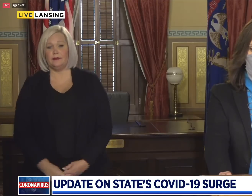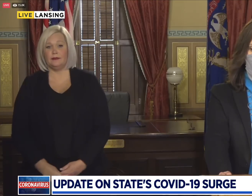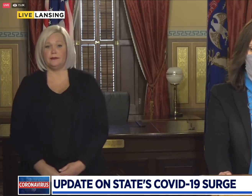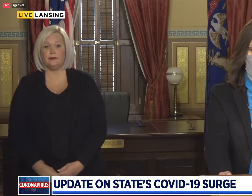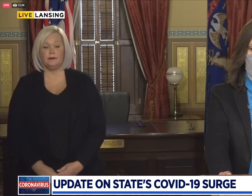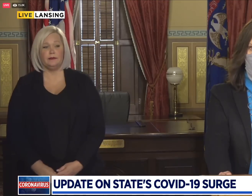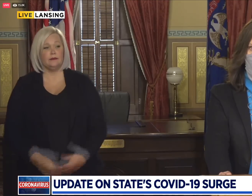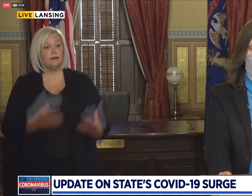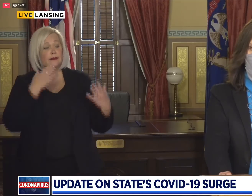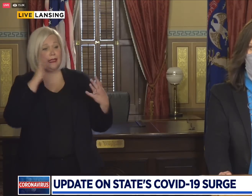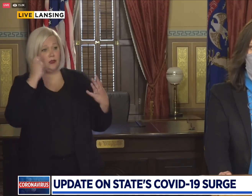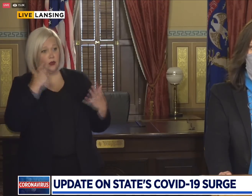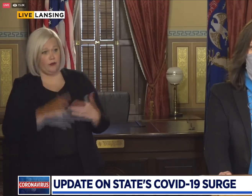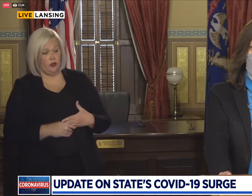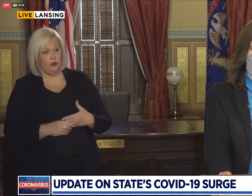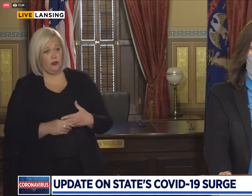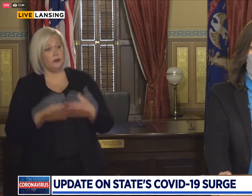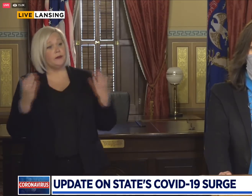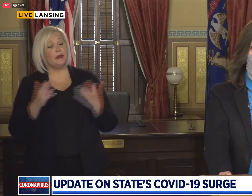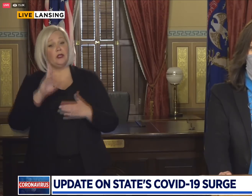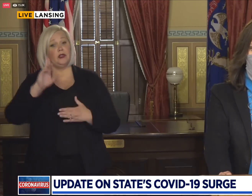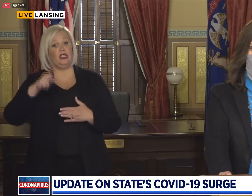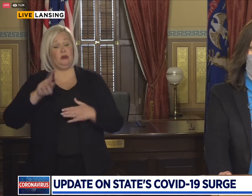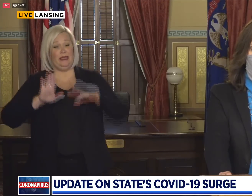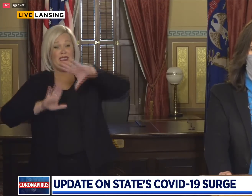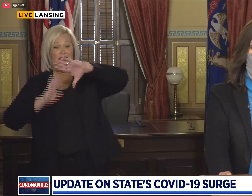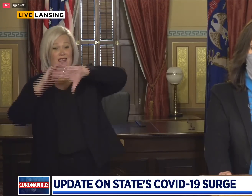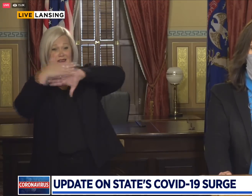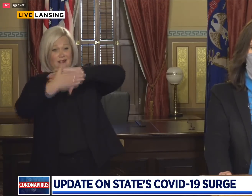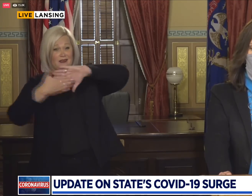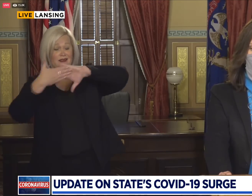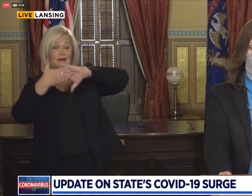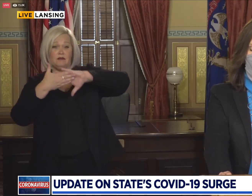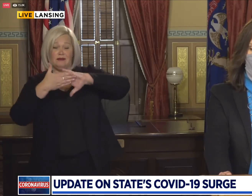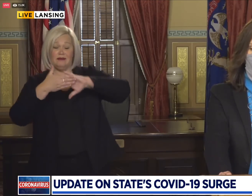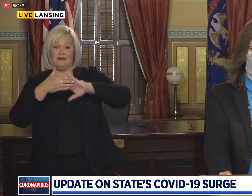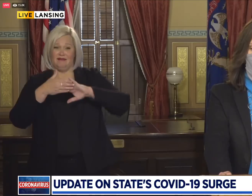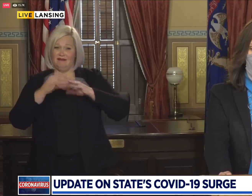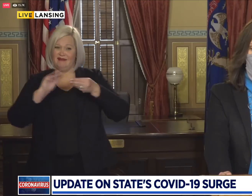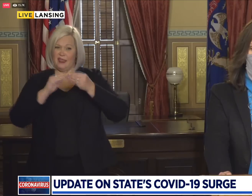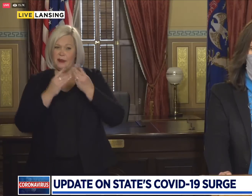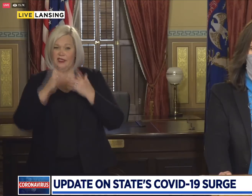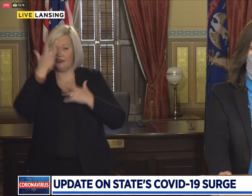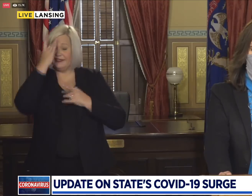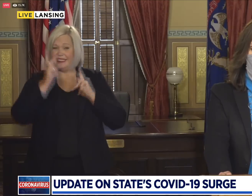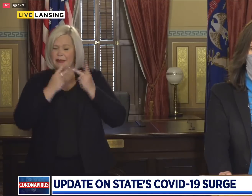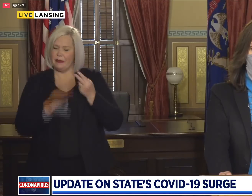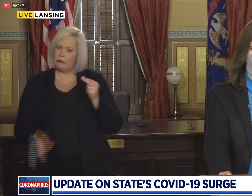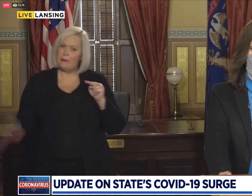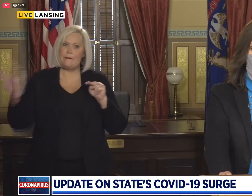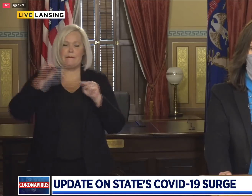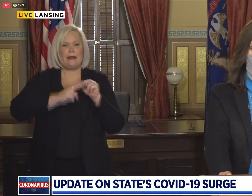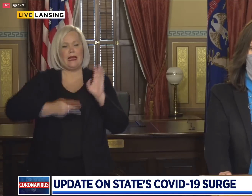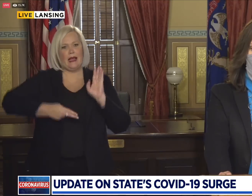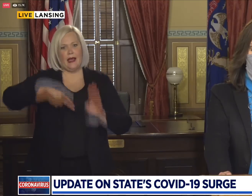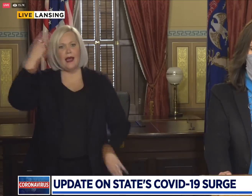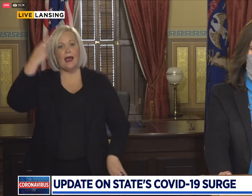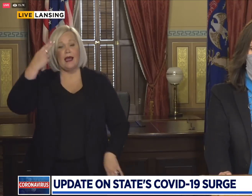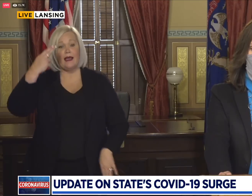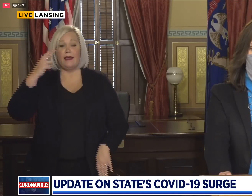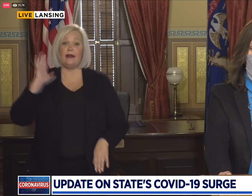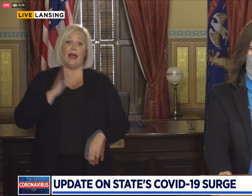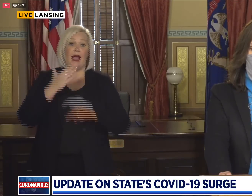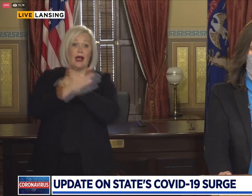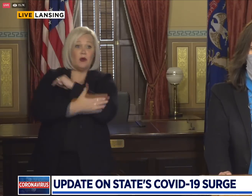Thank you, Governor. Here in the UP, cases are obviously very high. Some people in the county that we're in are